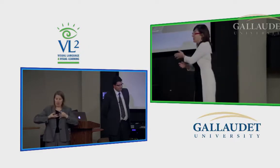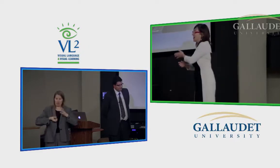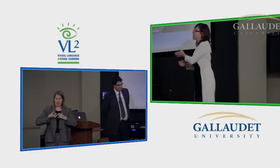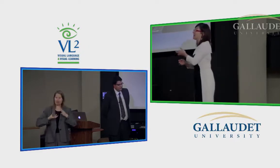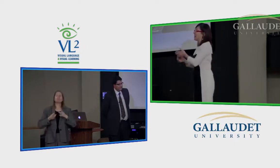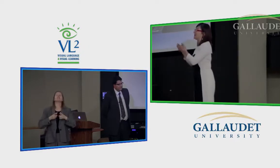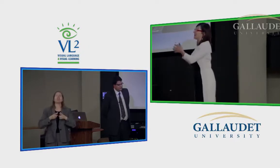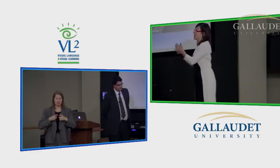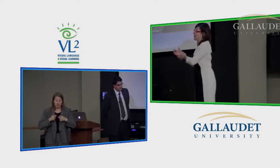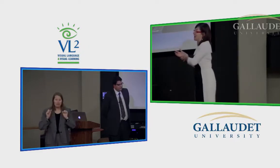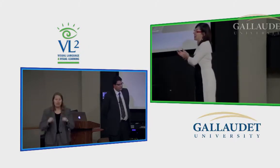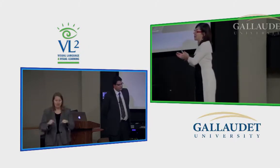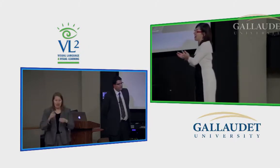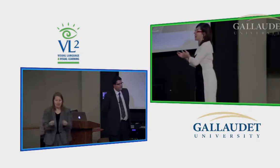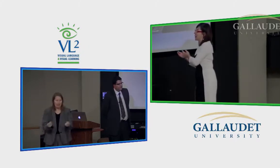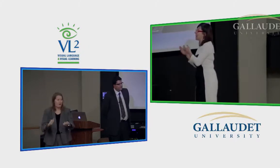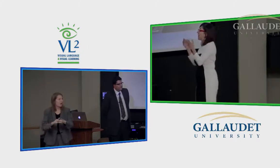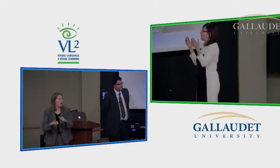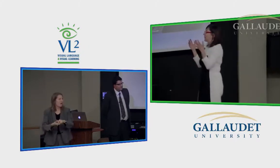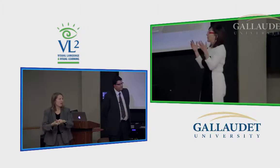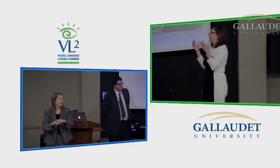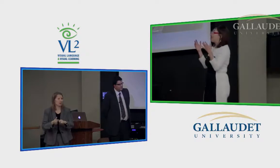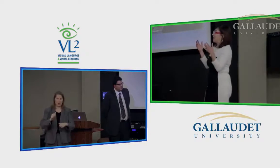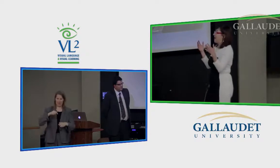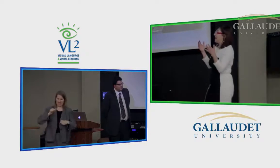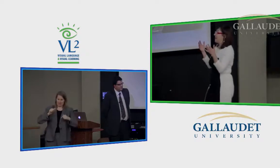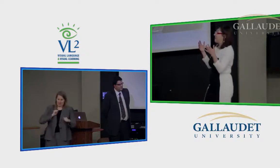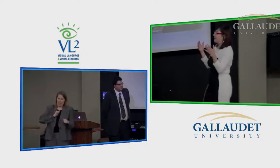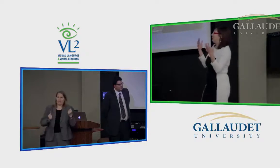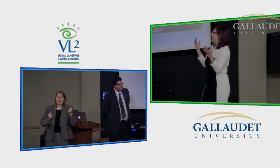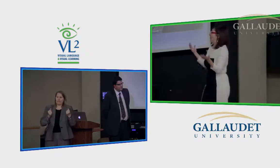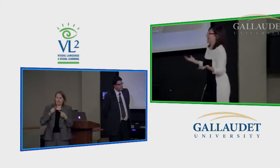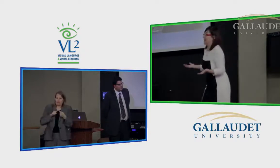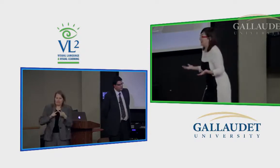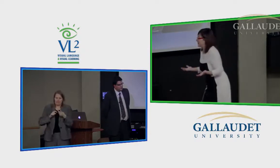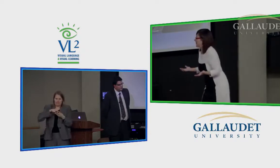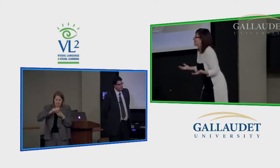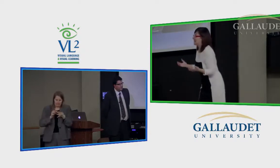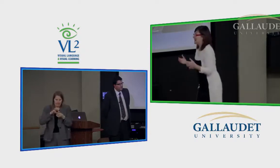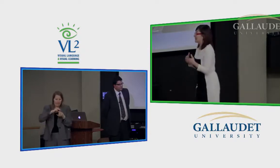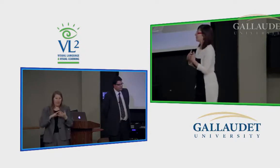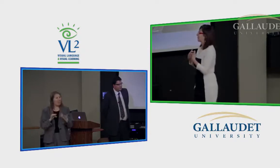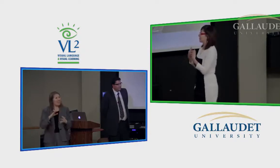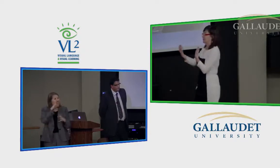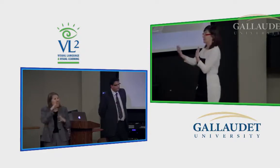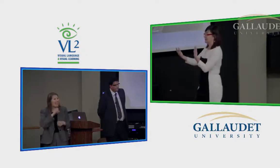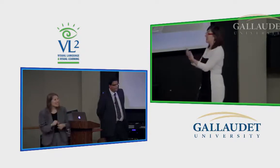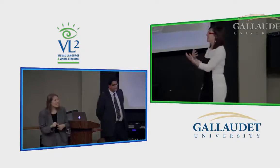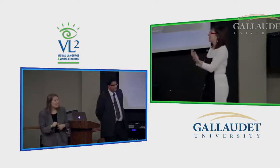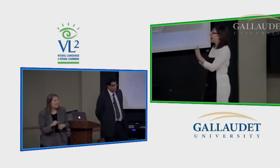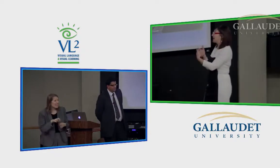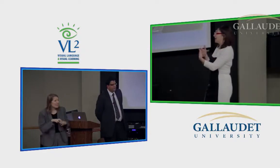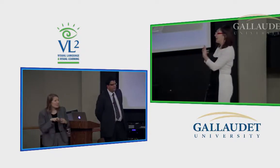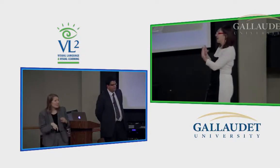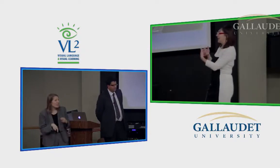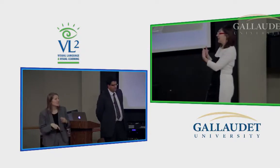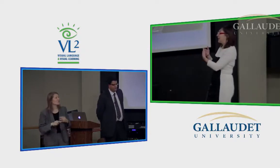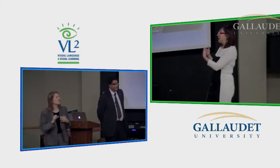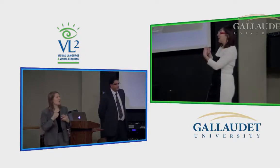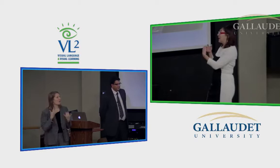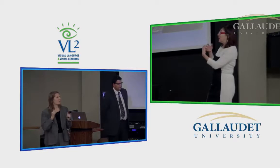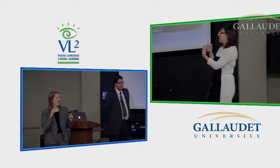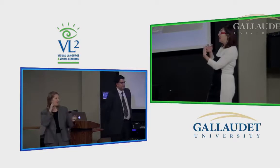the child can then solve the math problem. So it's a fascinating finding, and I'm trying to reconcile